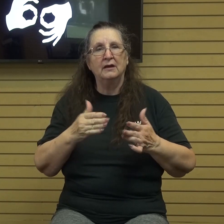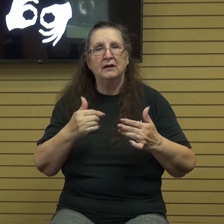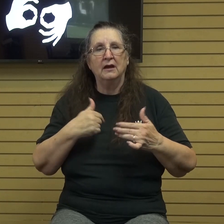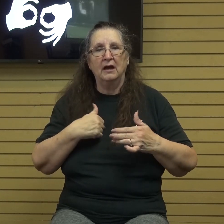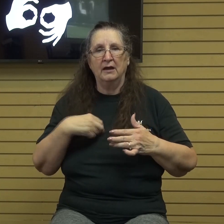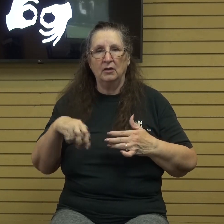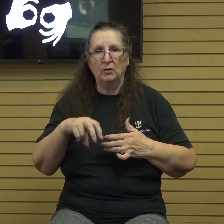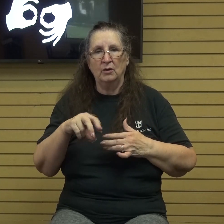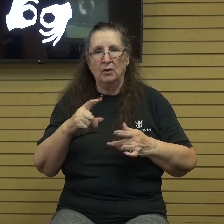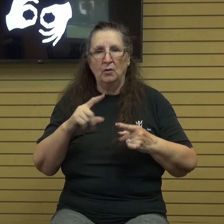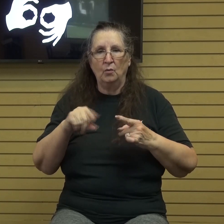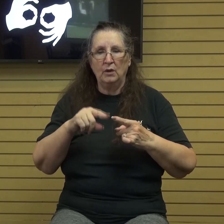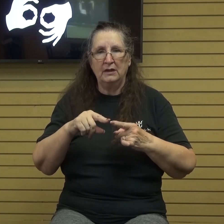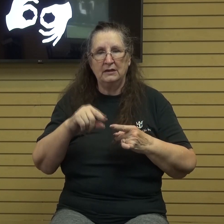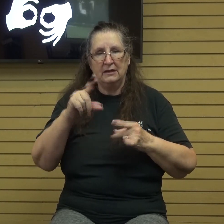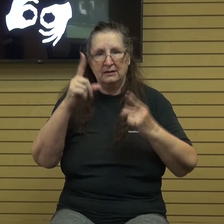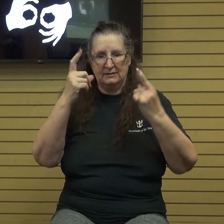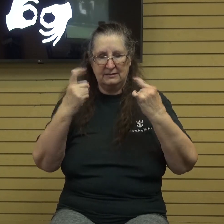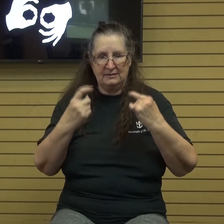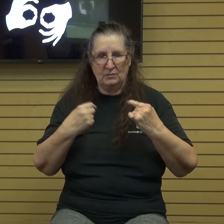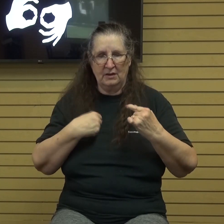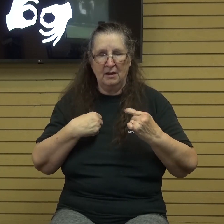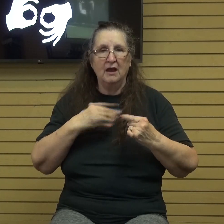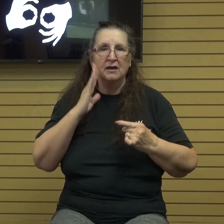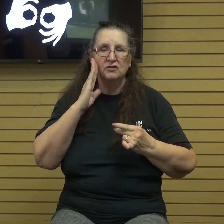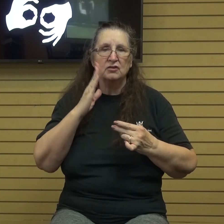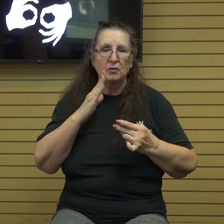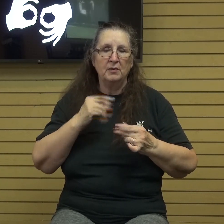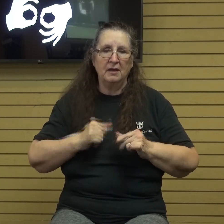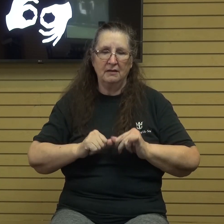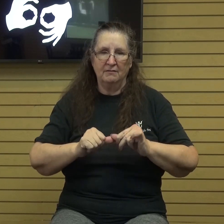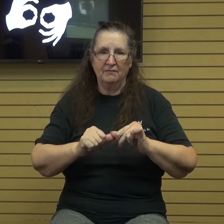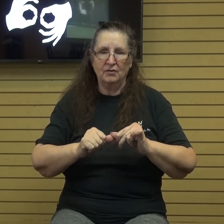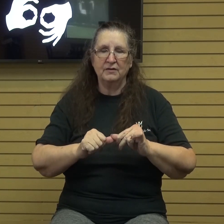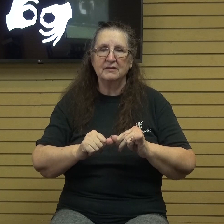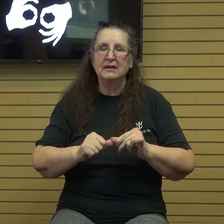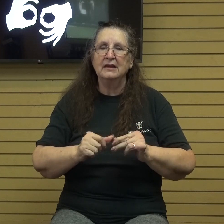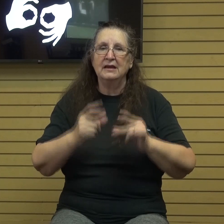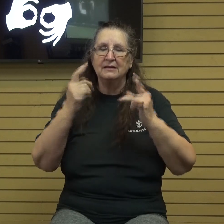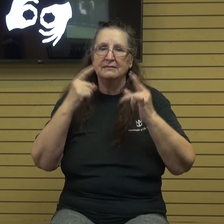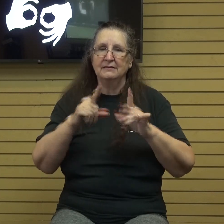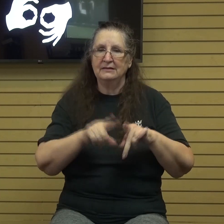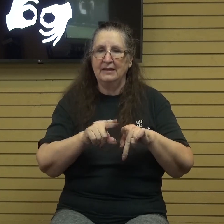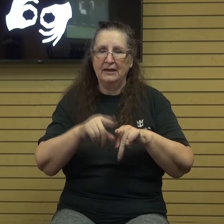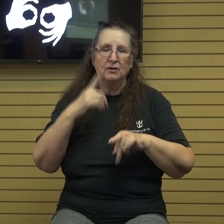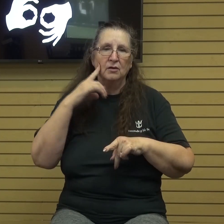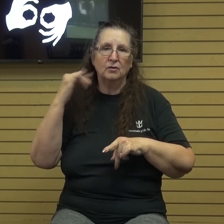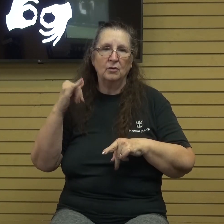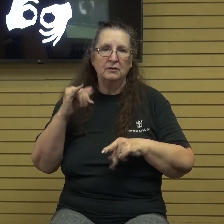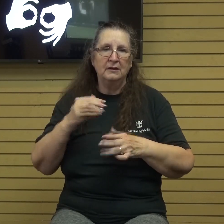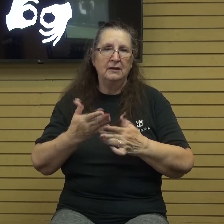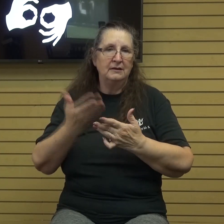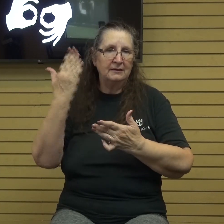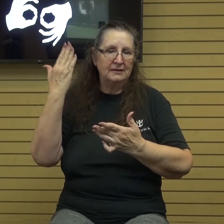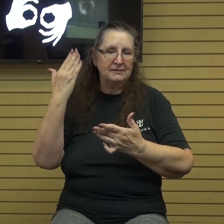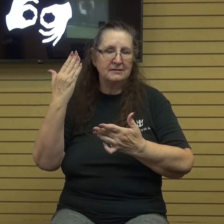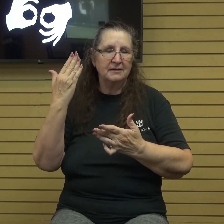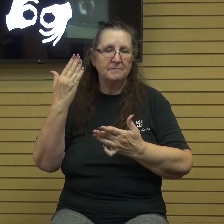when he has tested me, and I shall come forth as gold. And last time I did share with you guys how